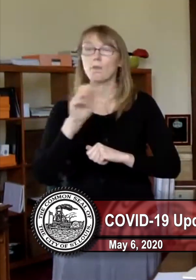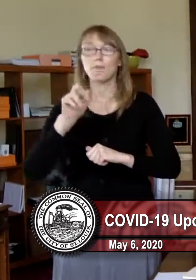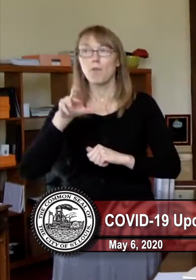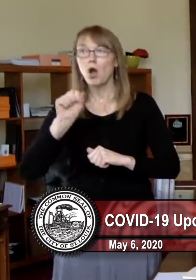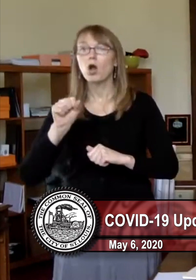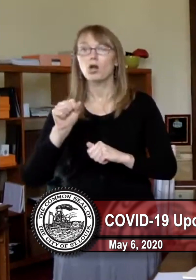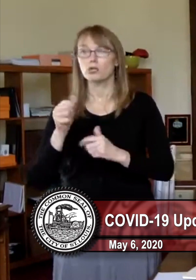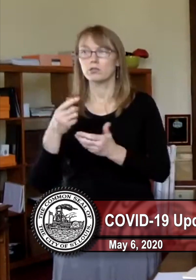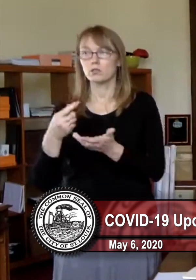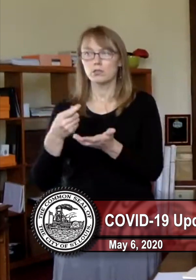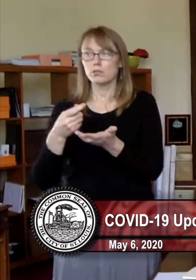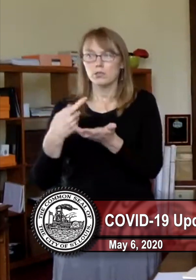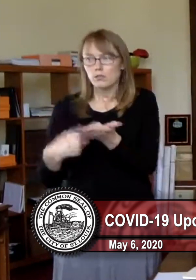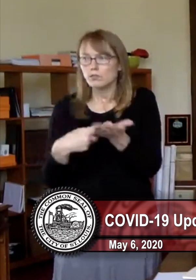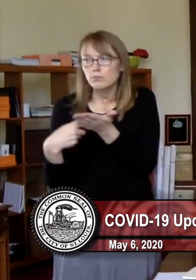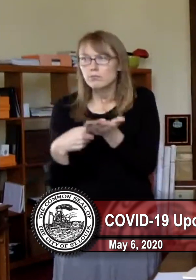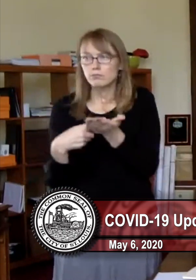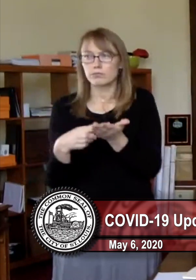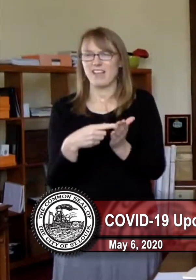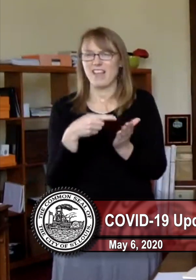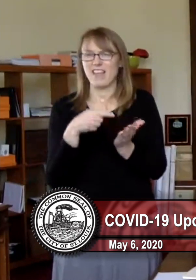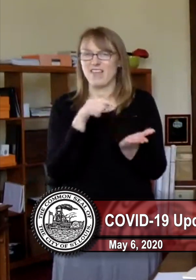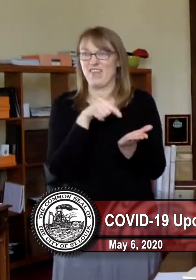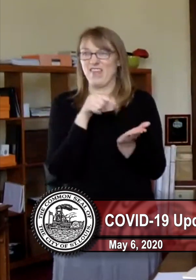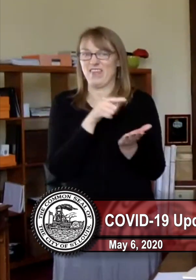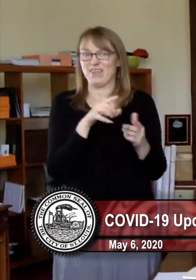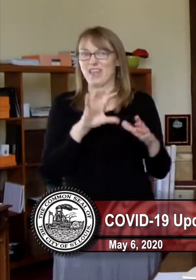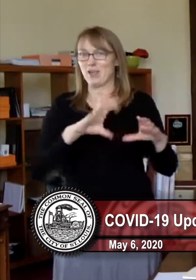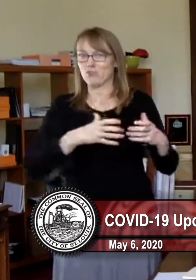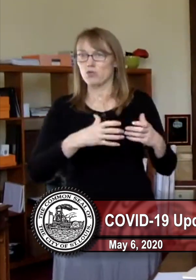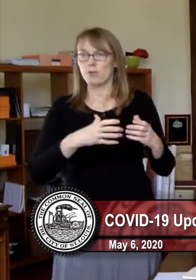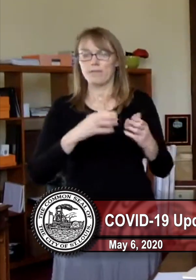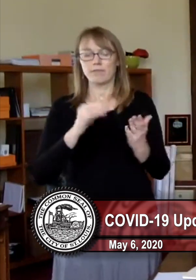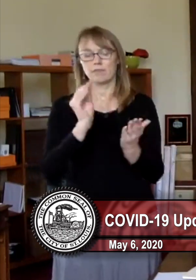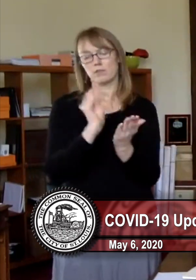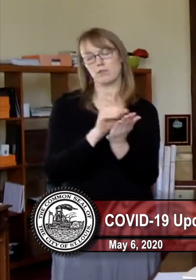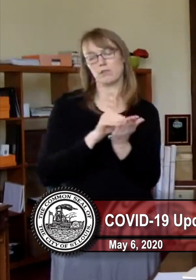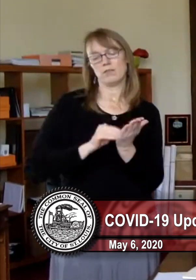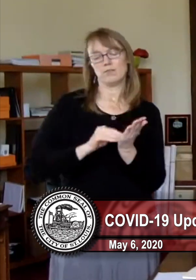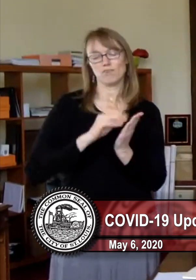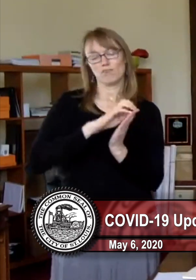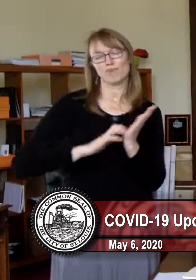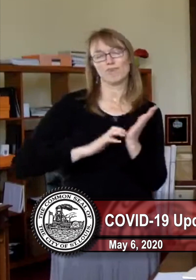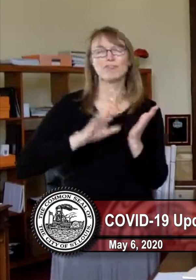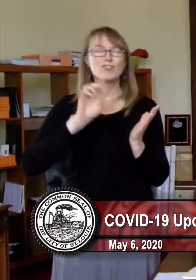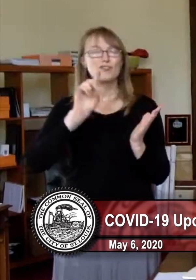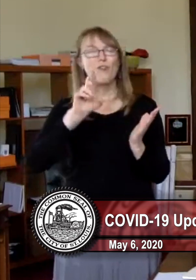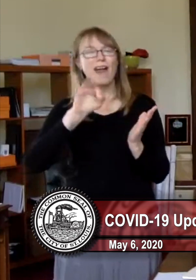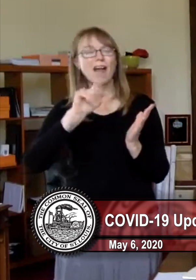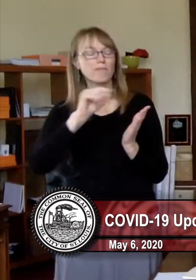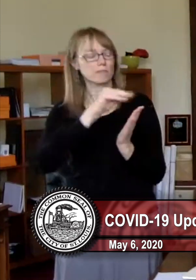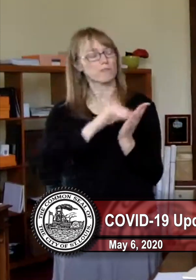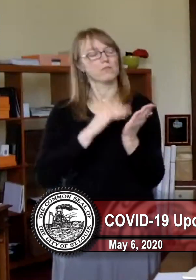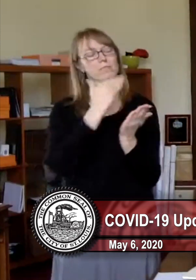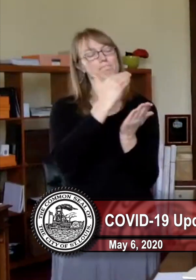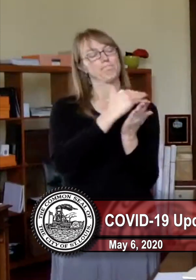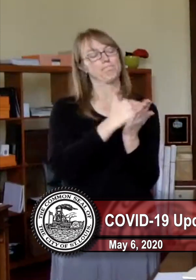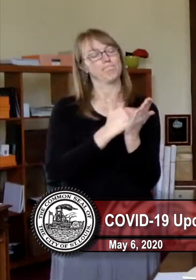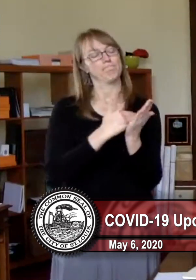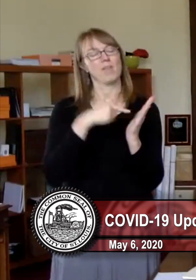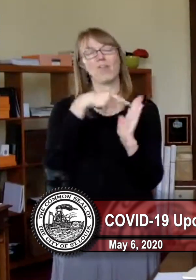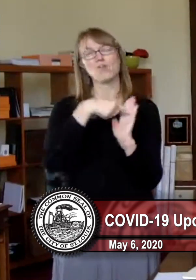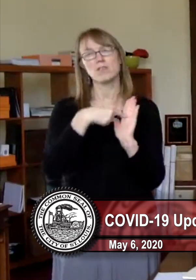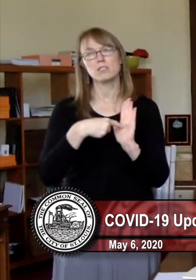don't know if it's quite ready for prime time yet, but they have drafted some suggestions. They're not orders,